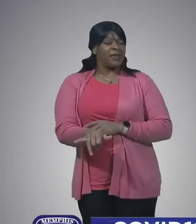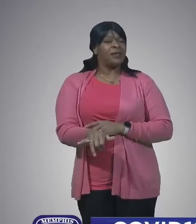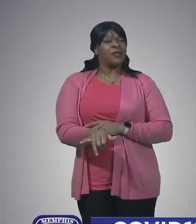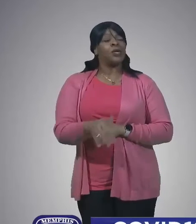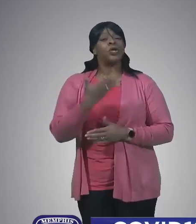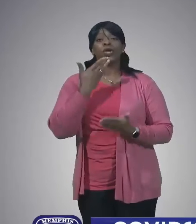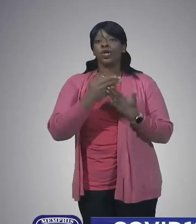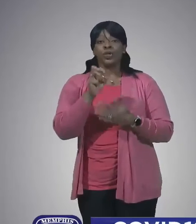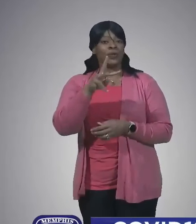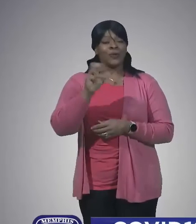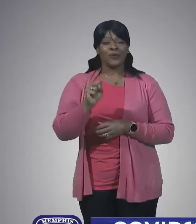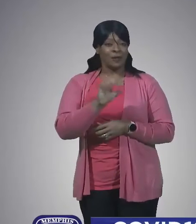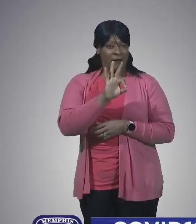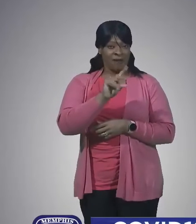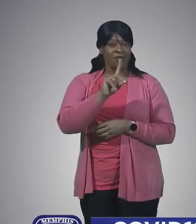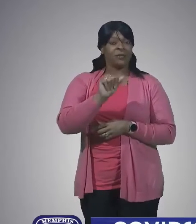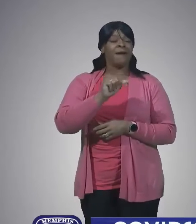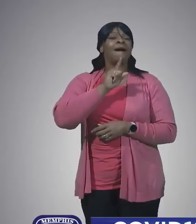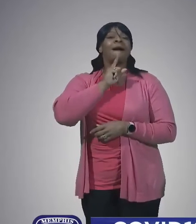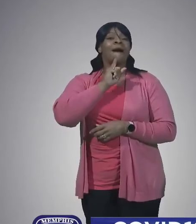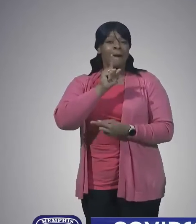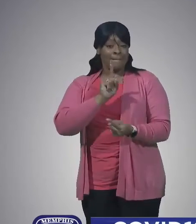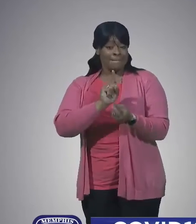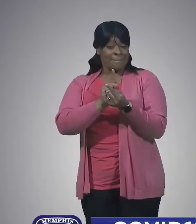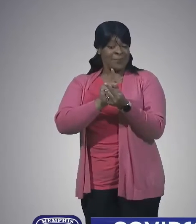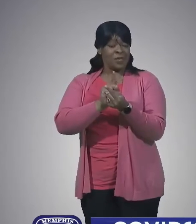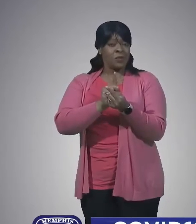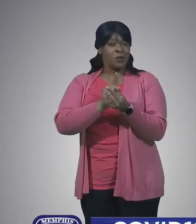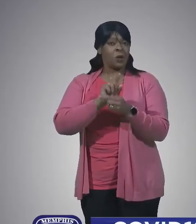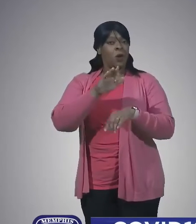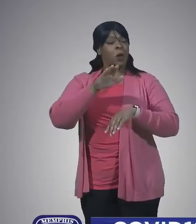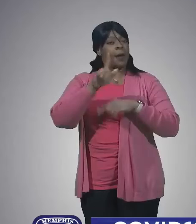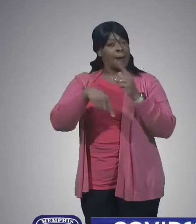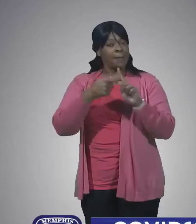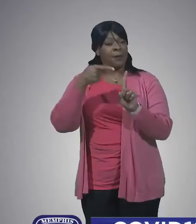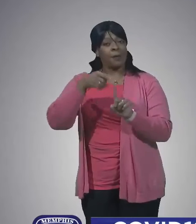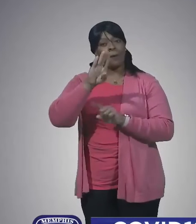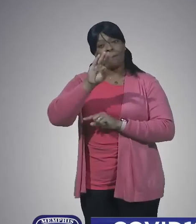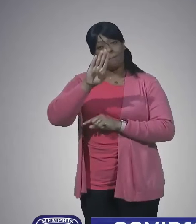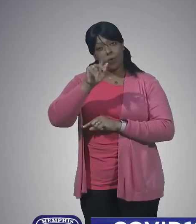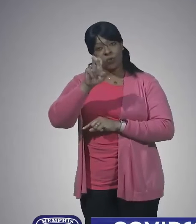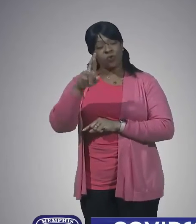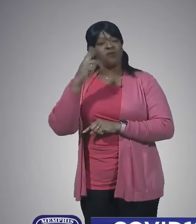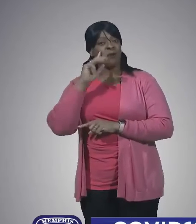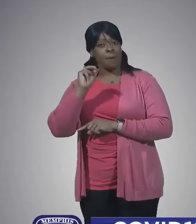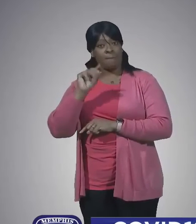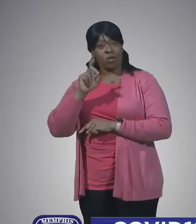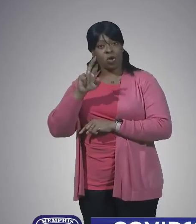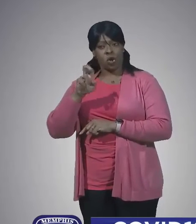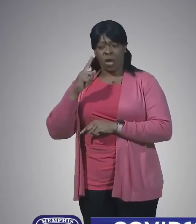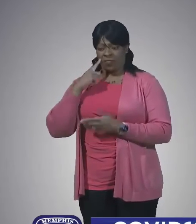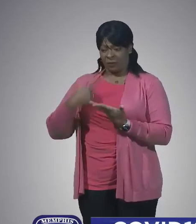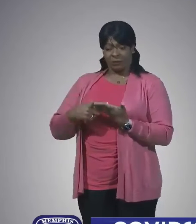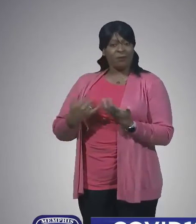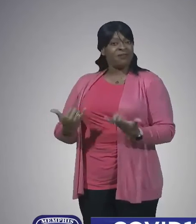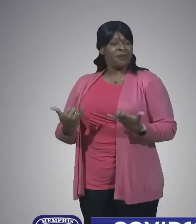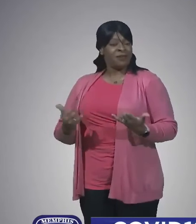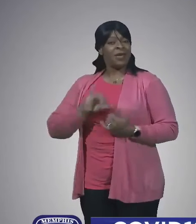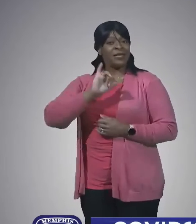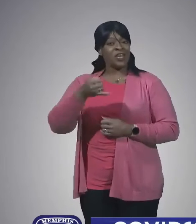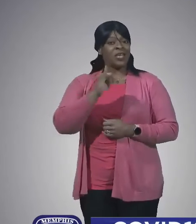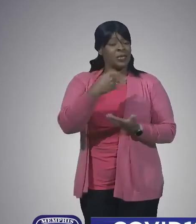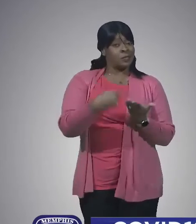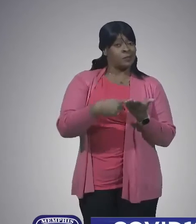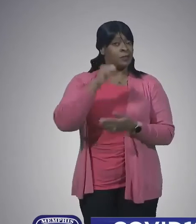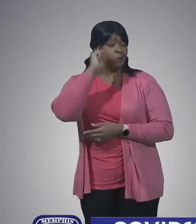good news is the FDA is actually meeting on boosters for Moderna today, I believe, and J&J